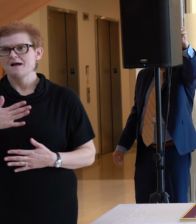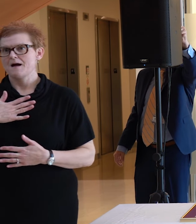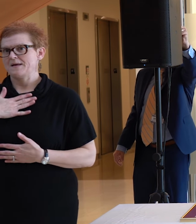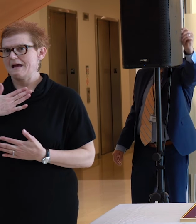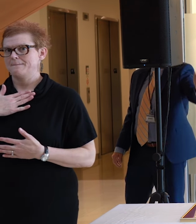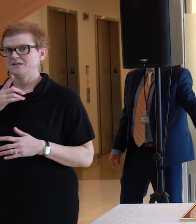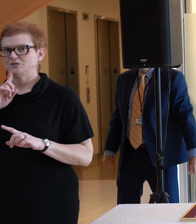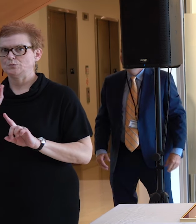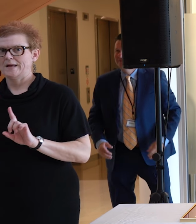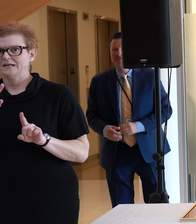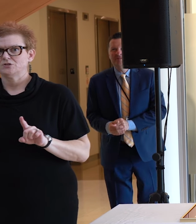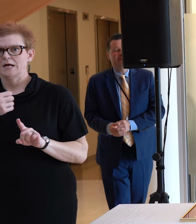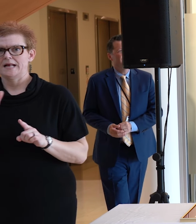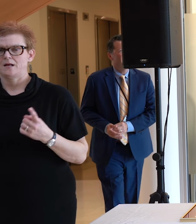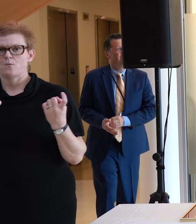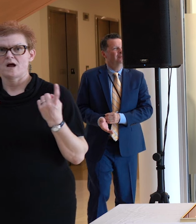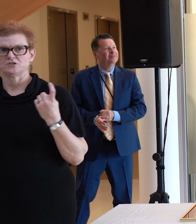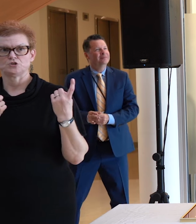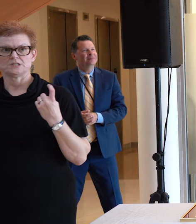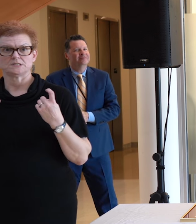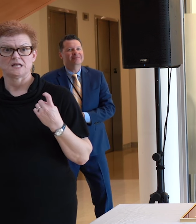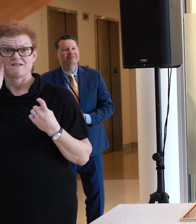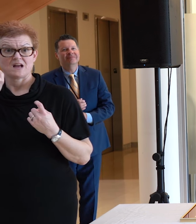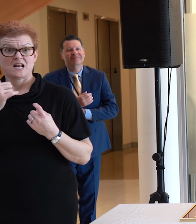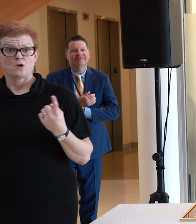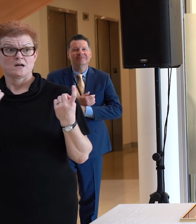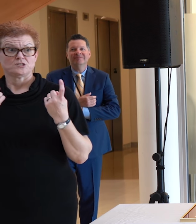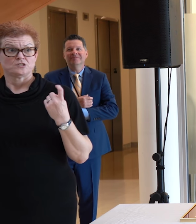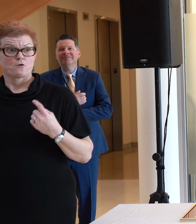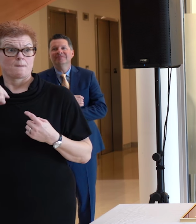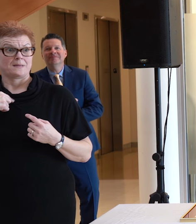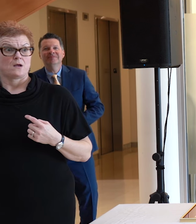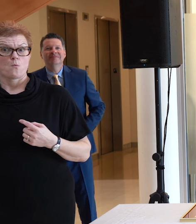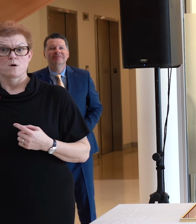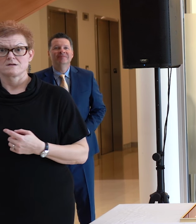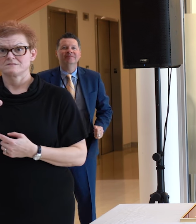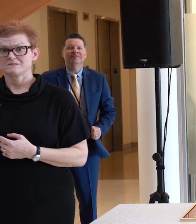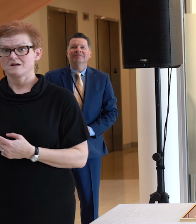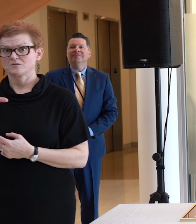Answer any questions, and if there are any questions for me or Dr. Cunningham.